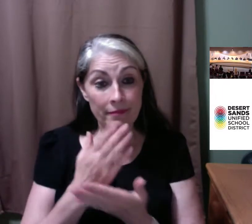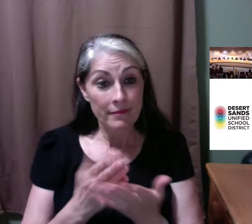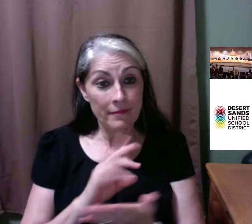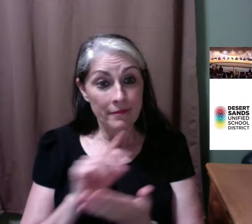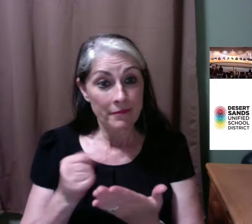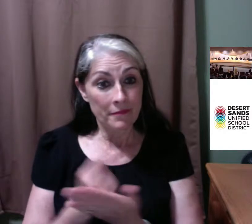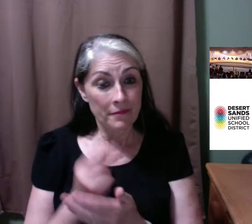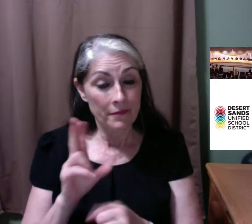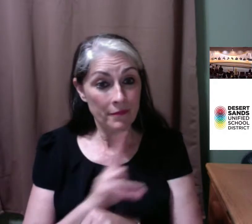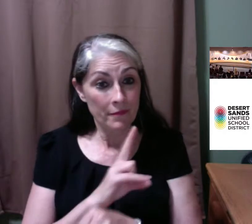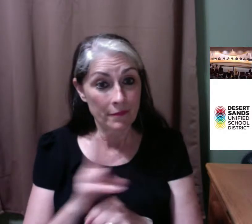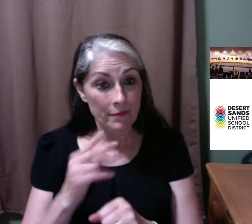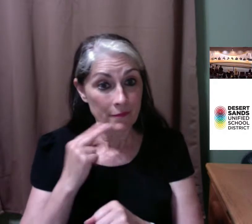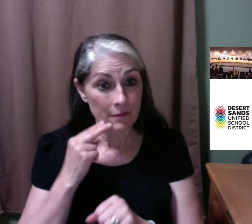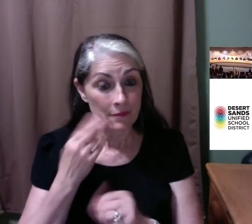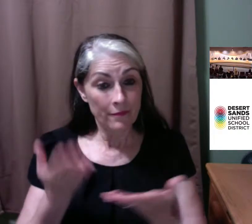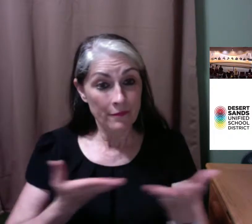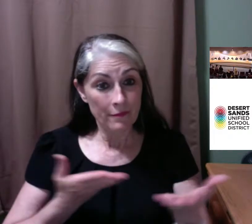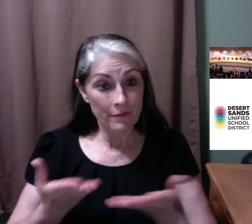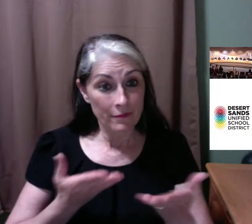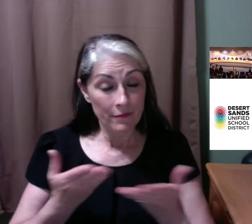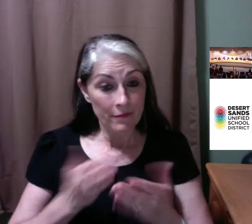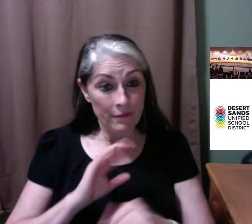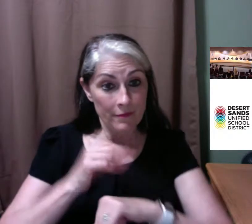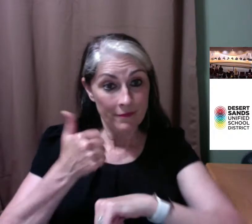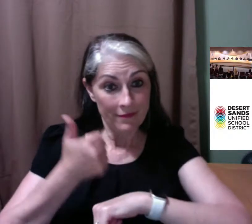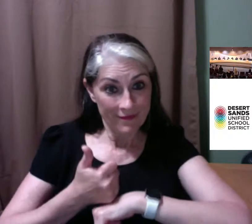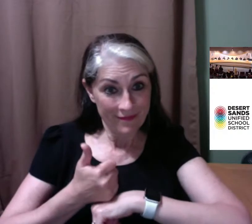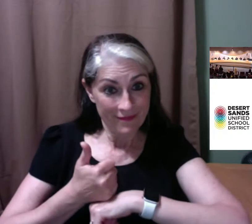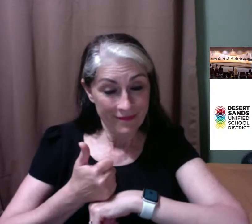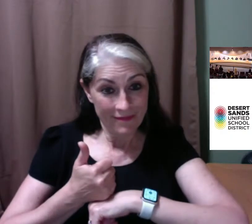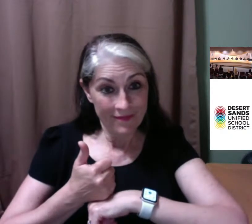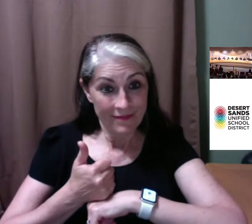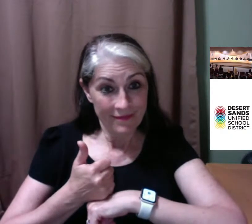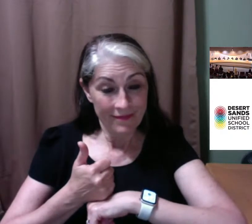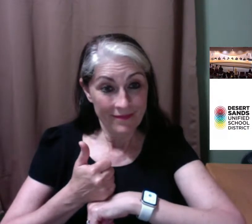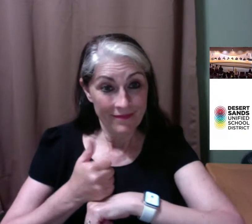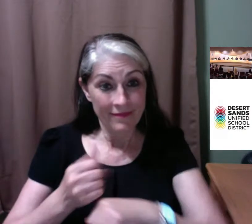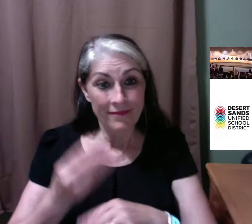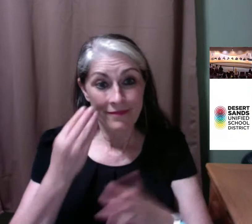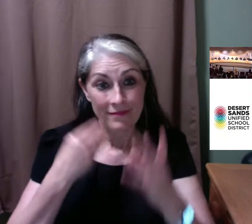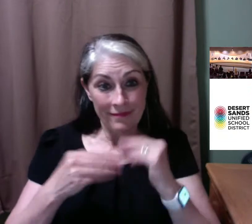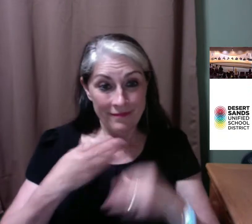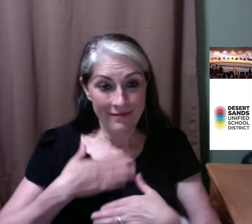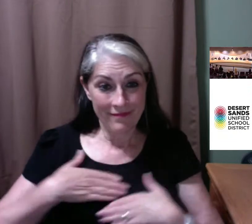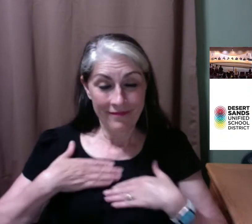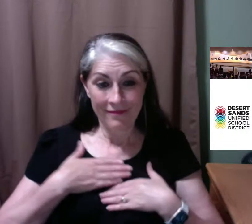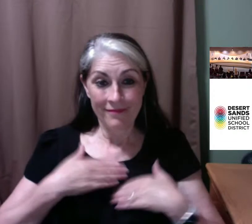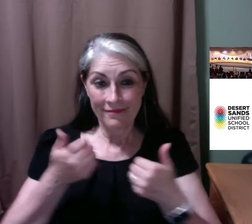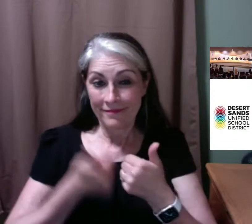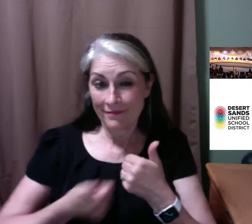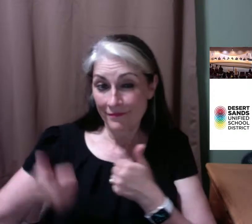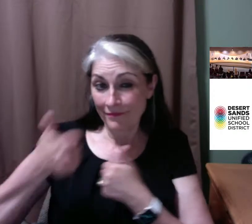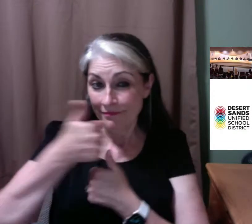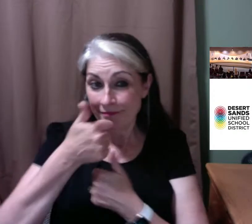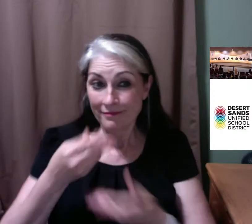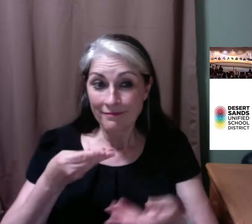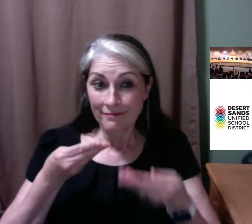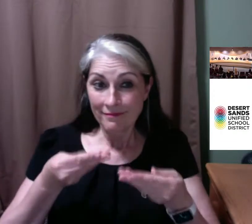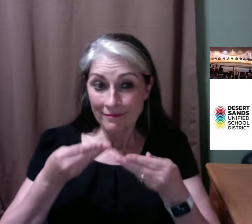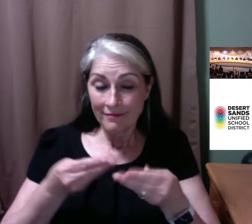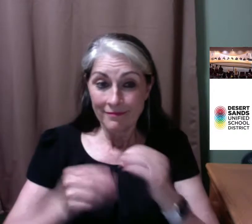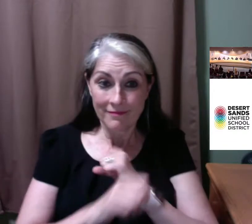graduations use nutrition services for the setup and of a reception for our dignitaries to feed our security team and